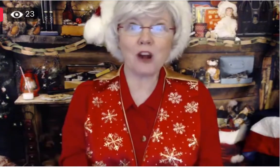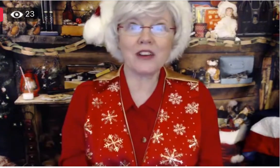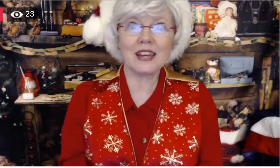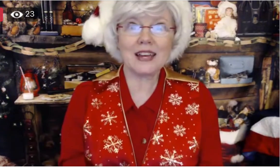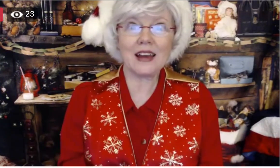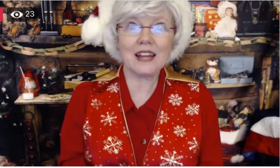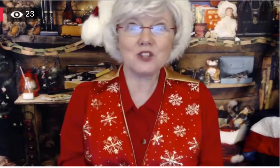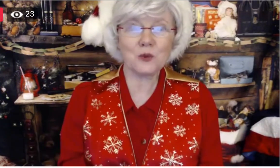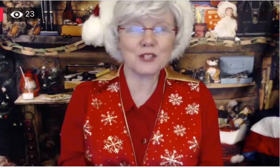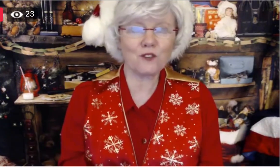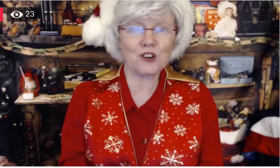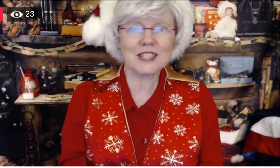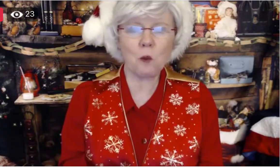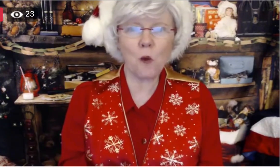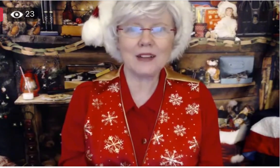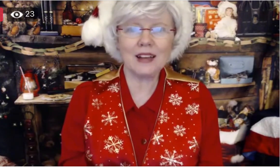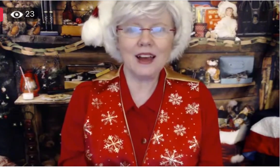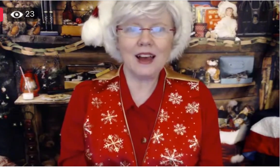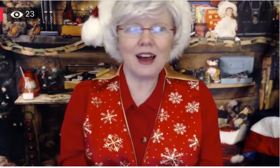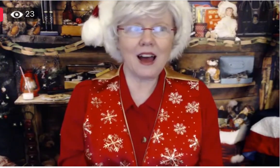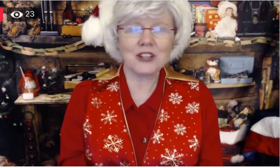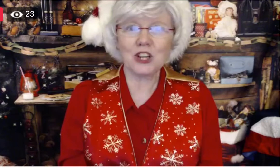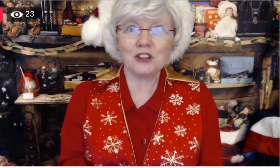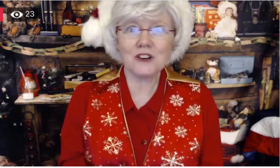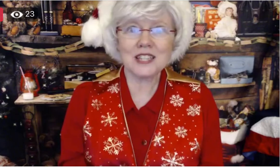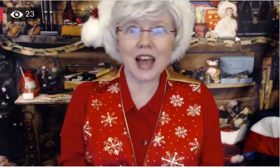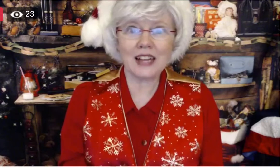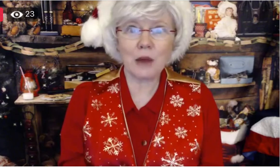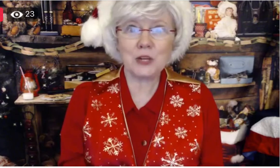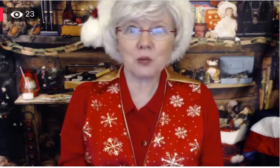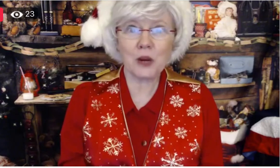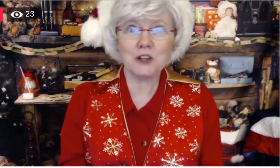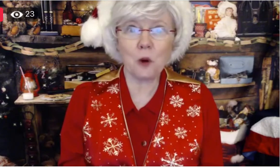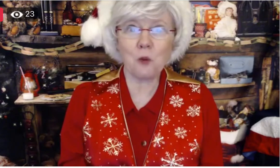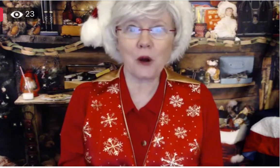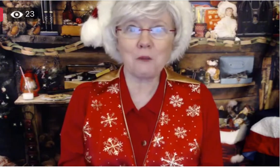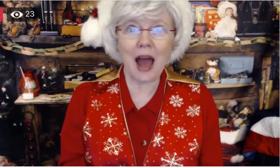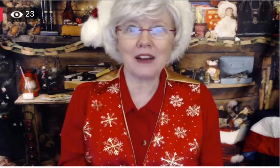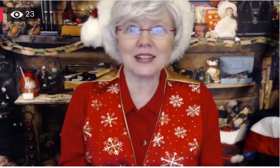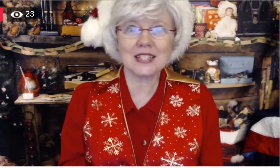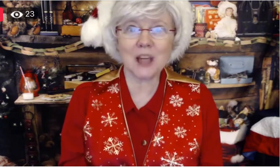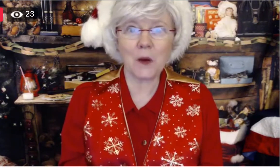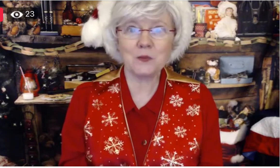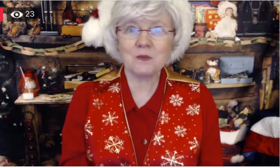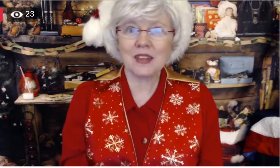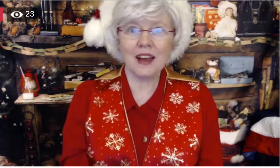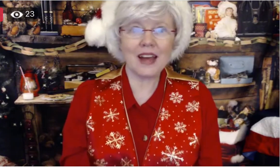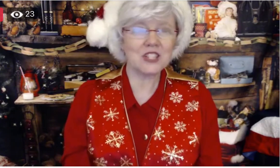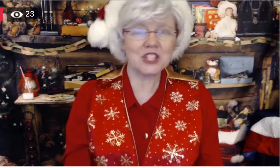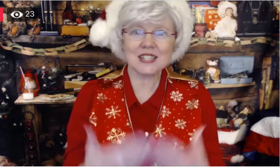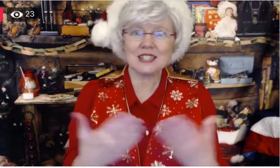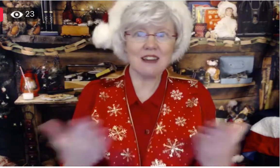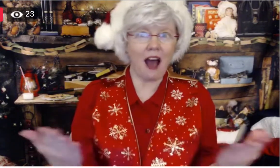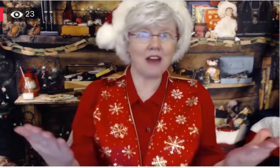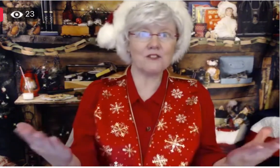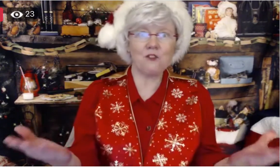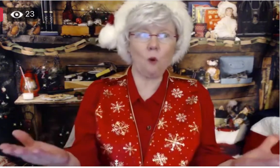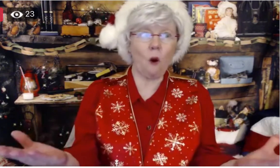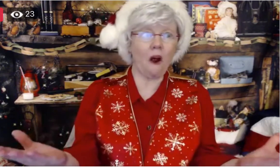sparking an interest for someone to learn sign language and want to know more about it. So it's just not for